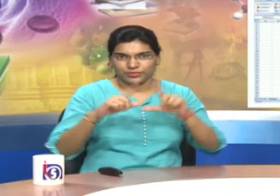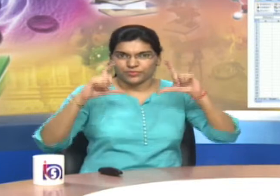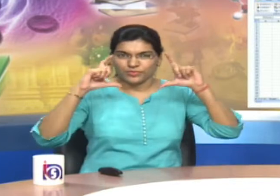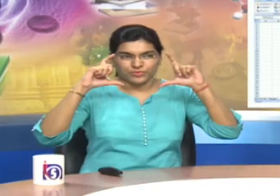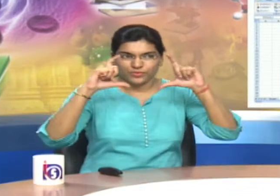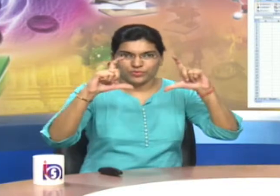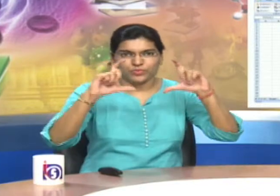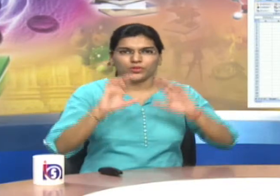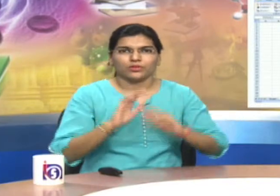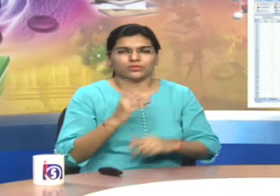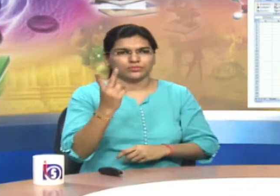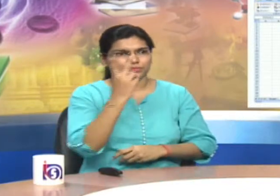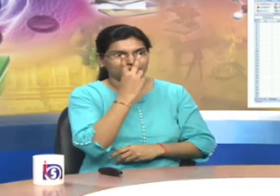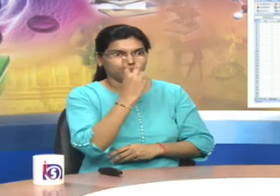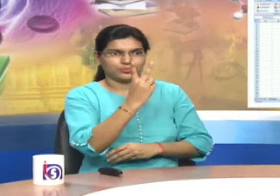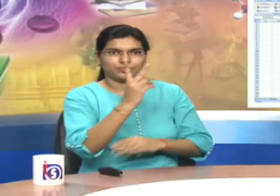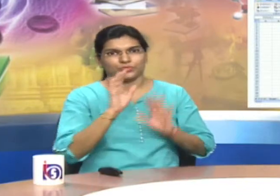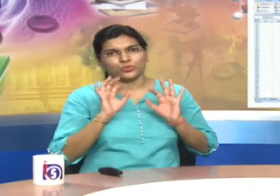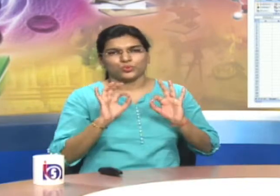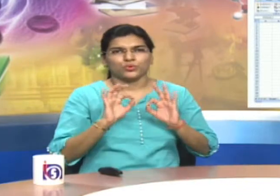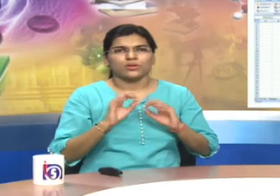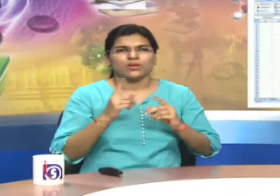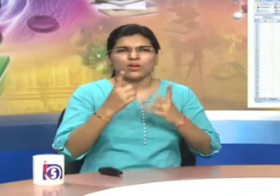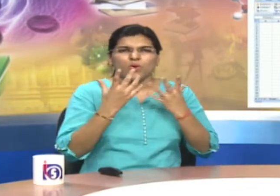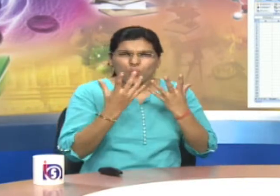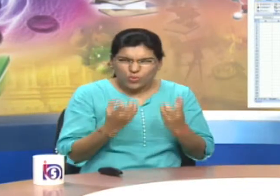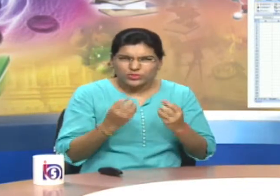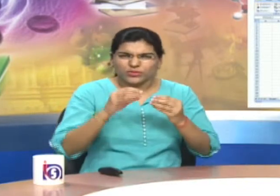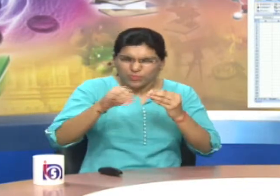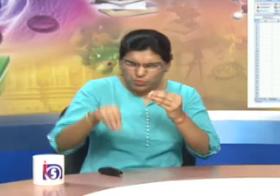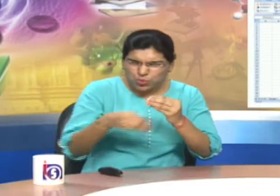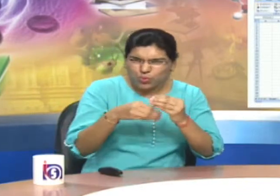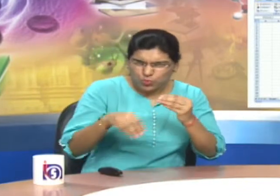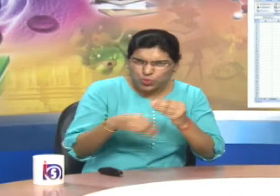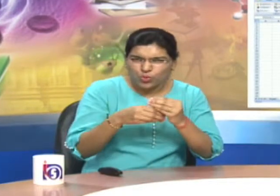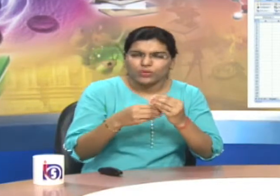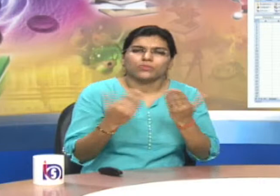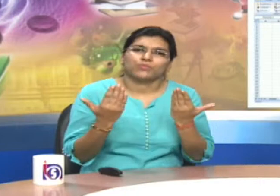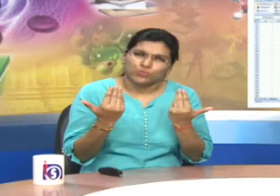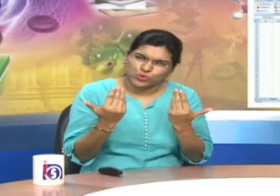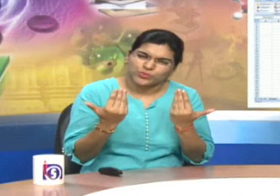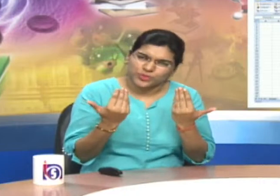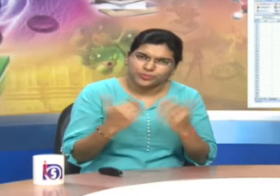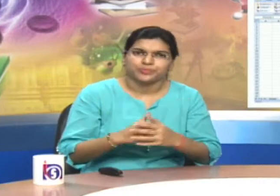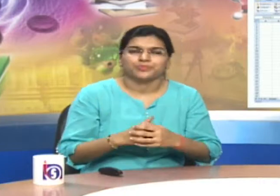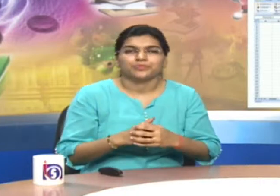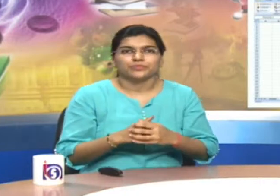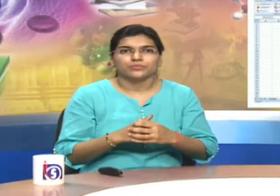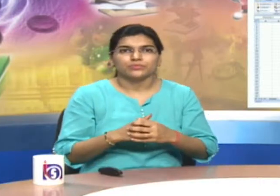Photo which is in rectangle shape, you can see. If you want to put some more images, that is also